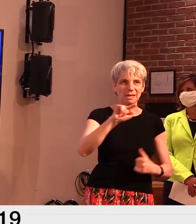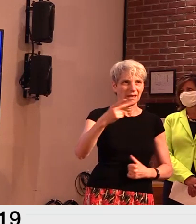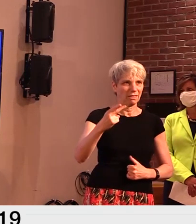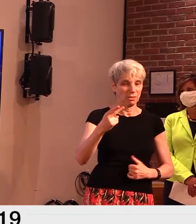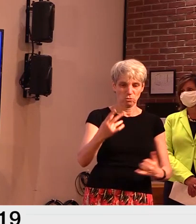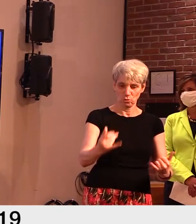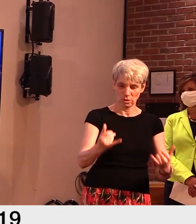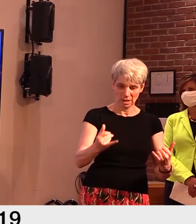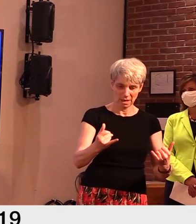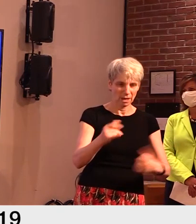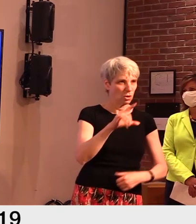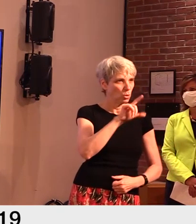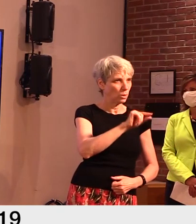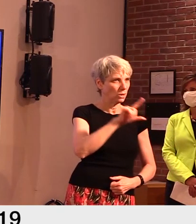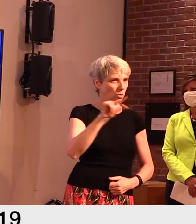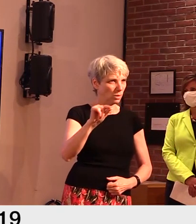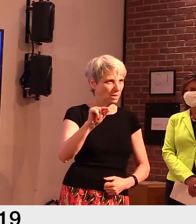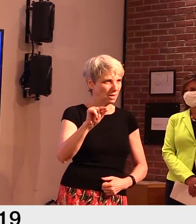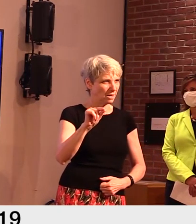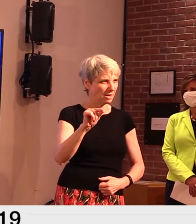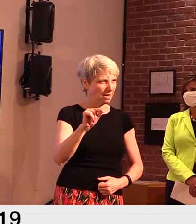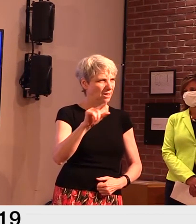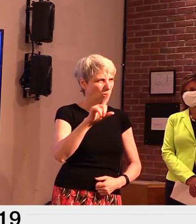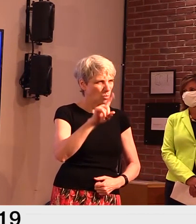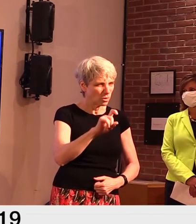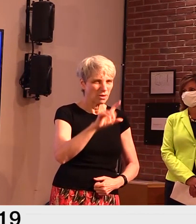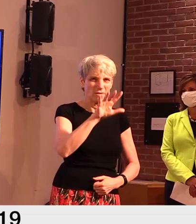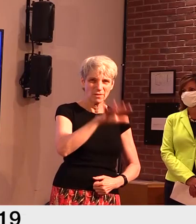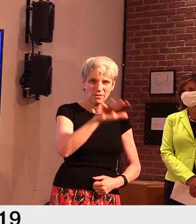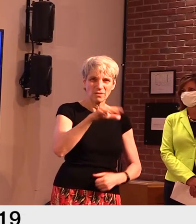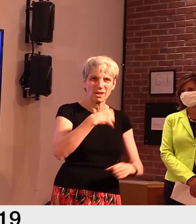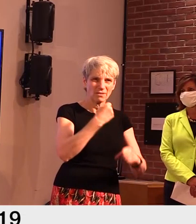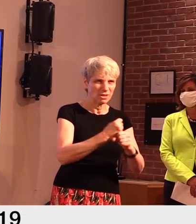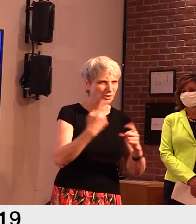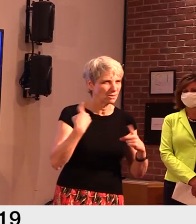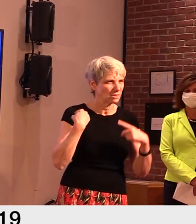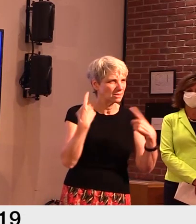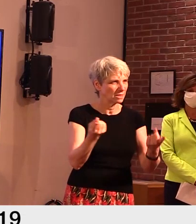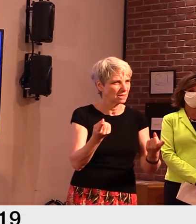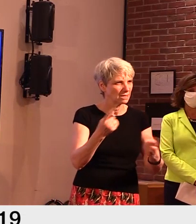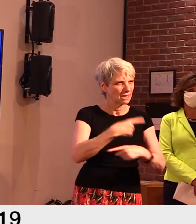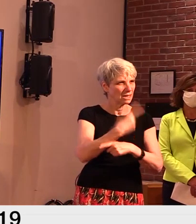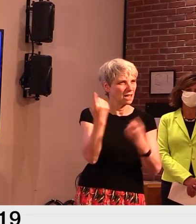understand the mixed emotion this Juneteenth,